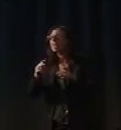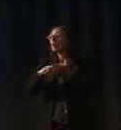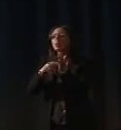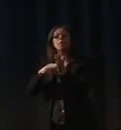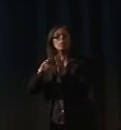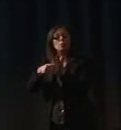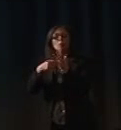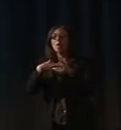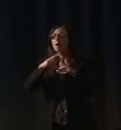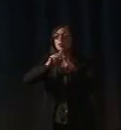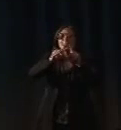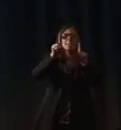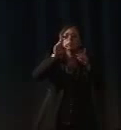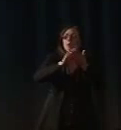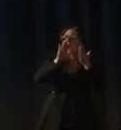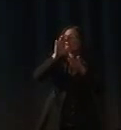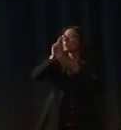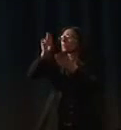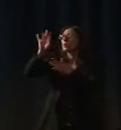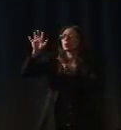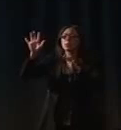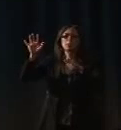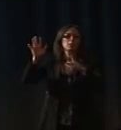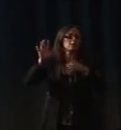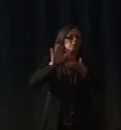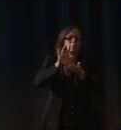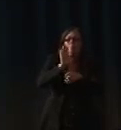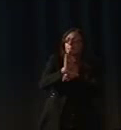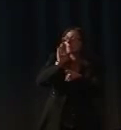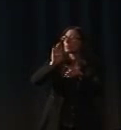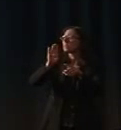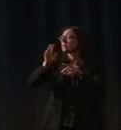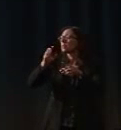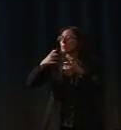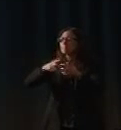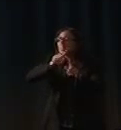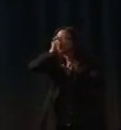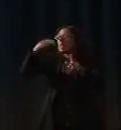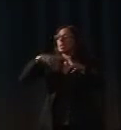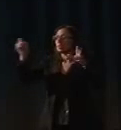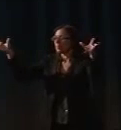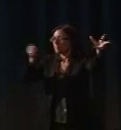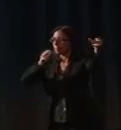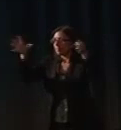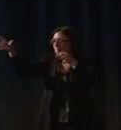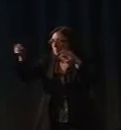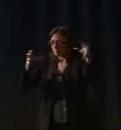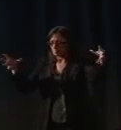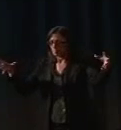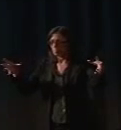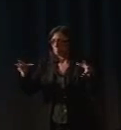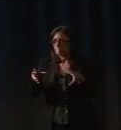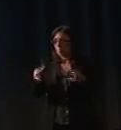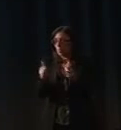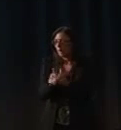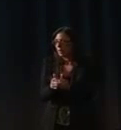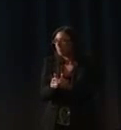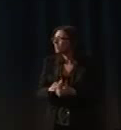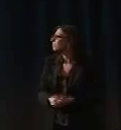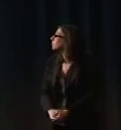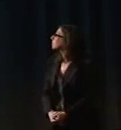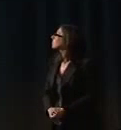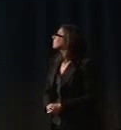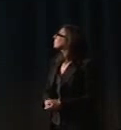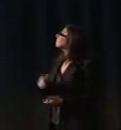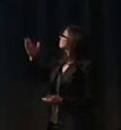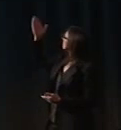is what our center is drawing upon, not only different institutions like MIT, Harvard,